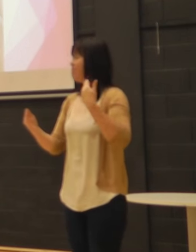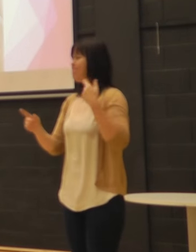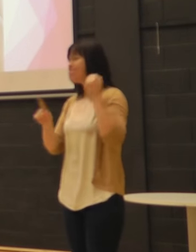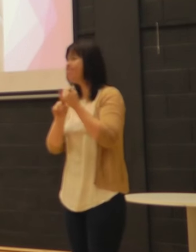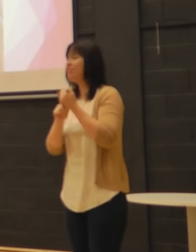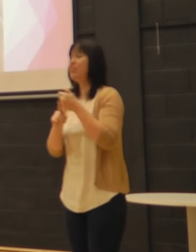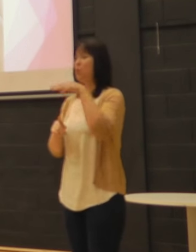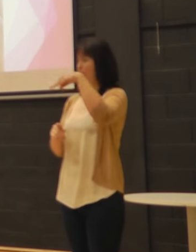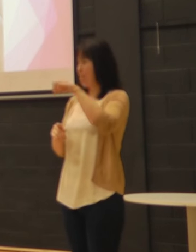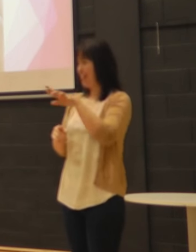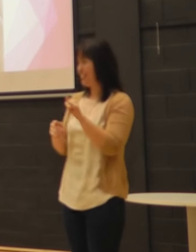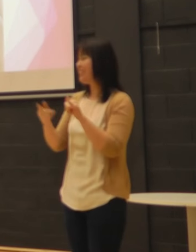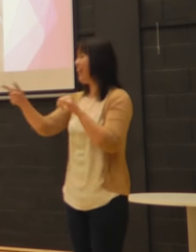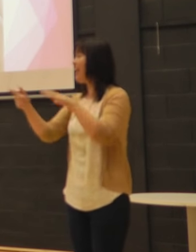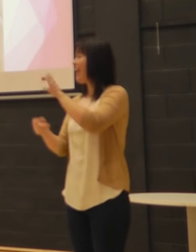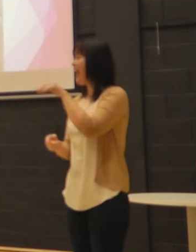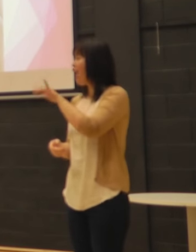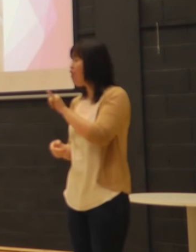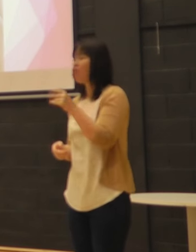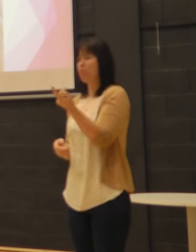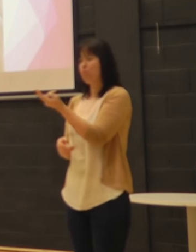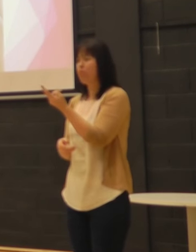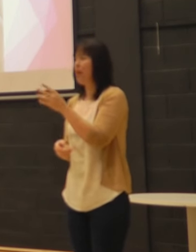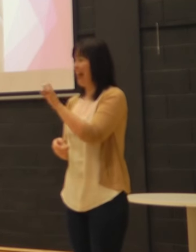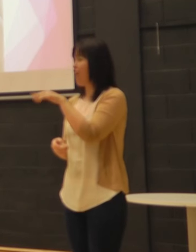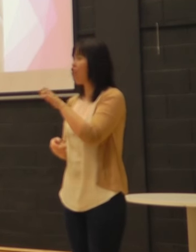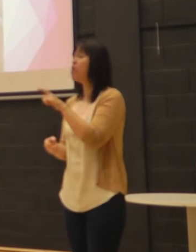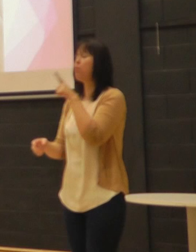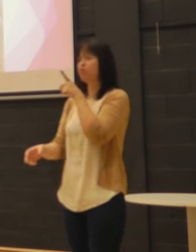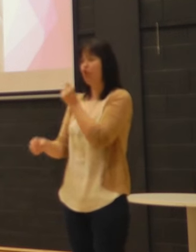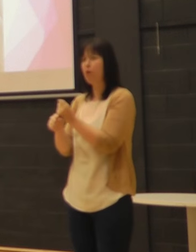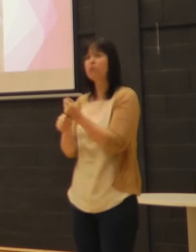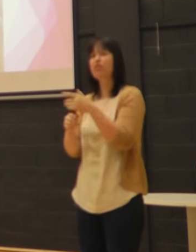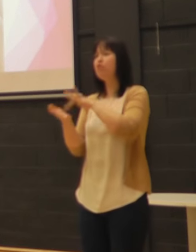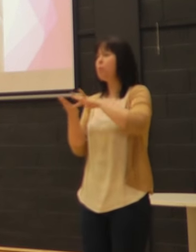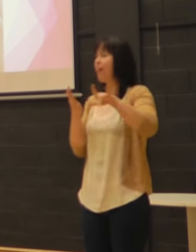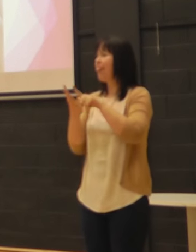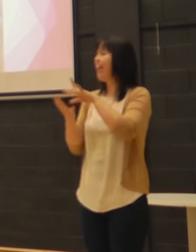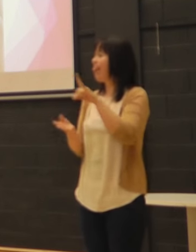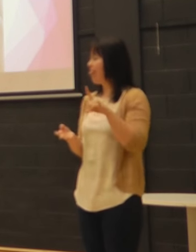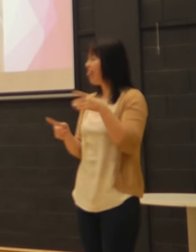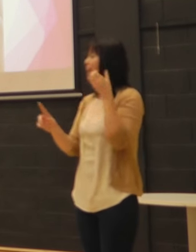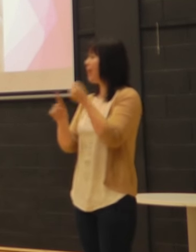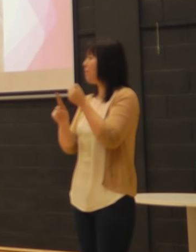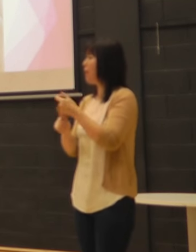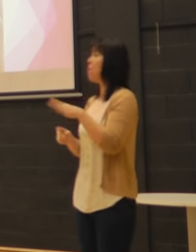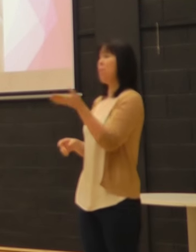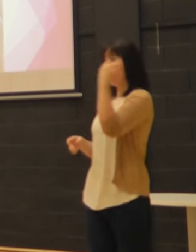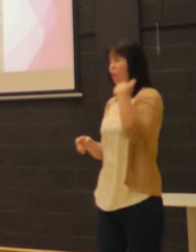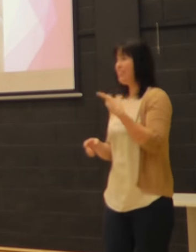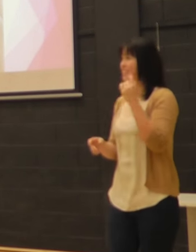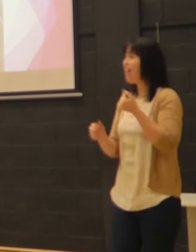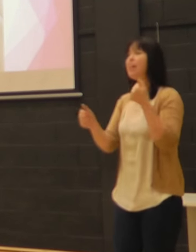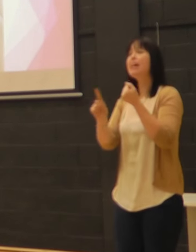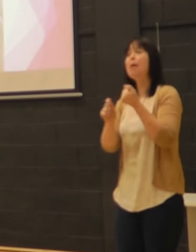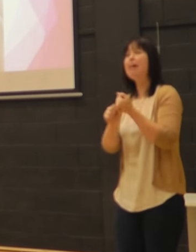Claire and Mandy talked about Repeal the 8th campaign. But there have been campaigns before. This is a campaign from the,